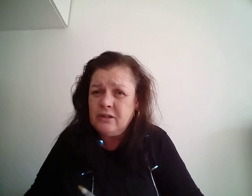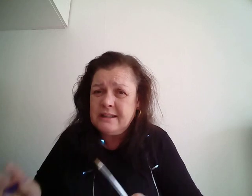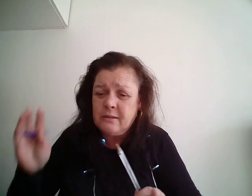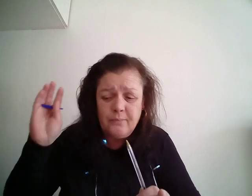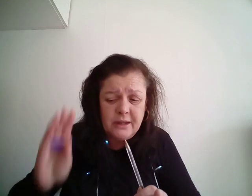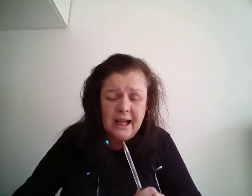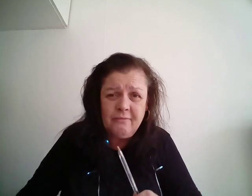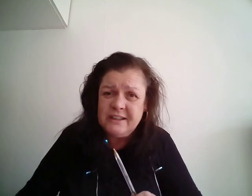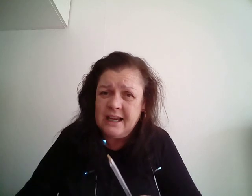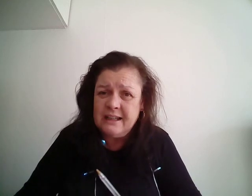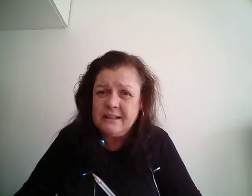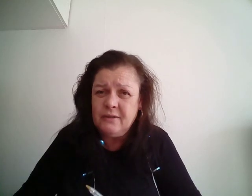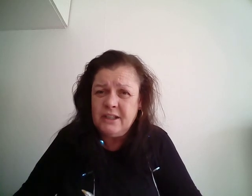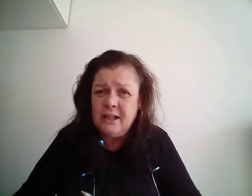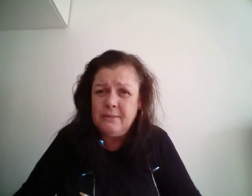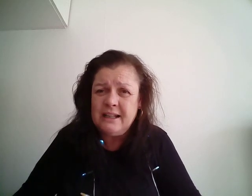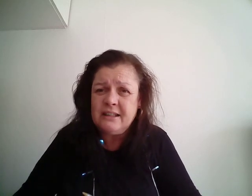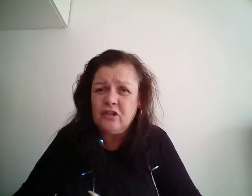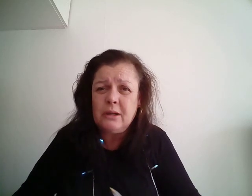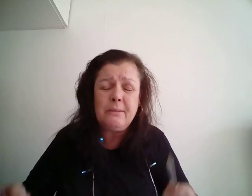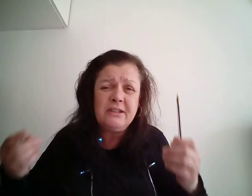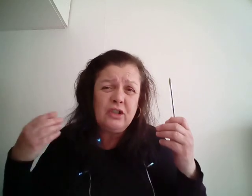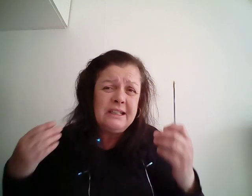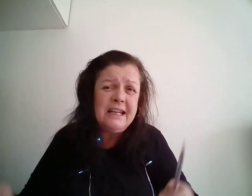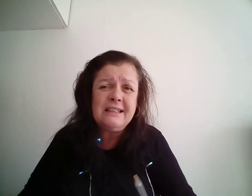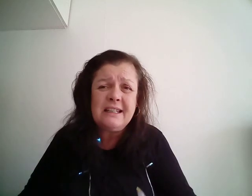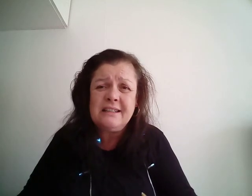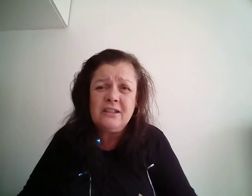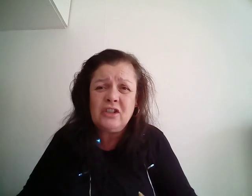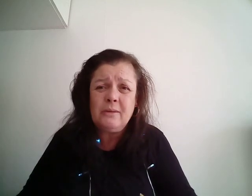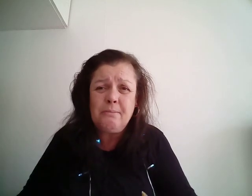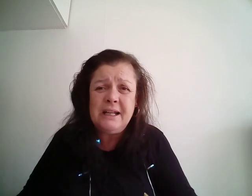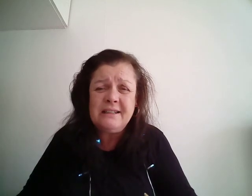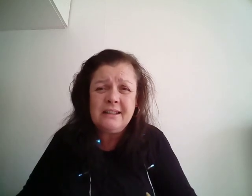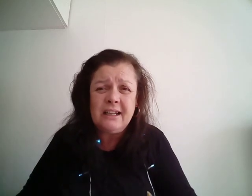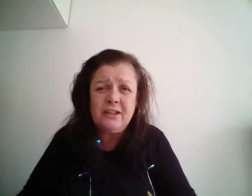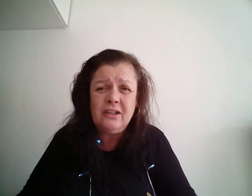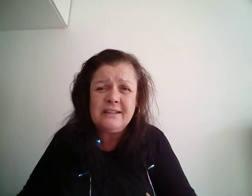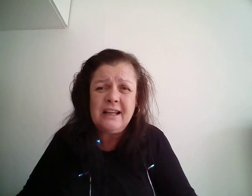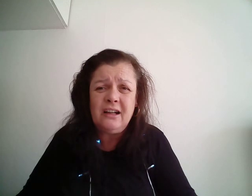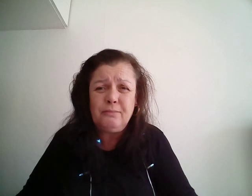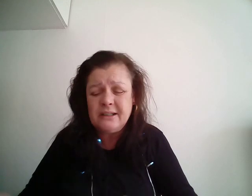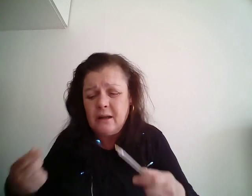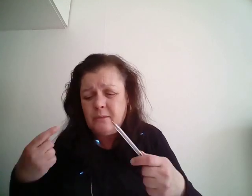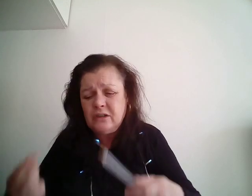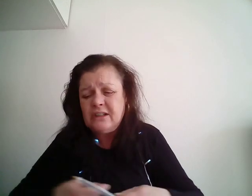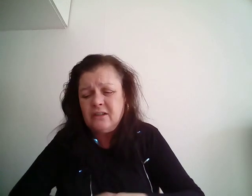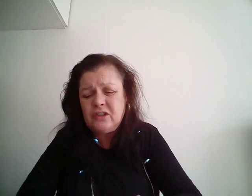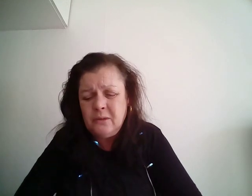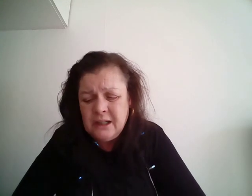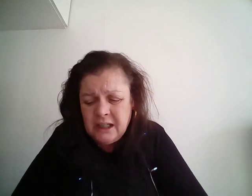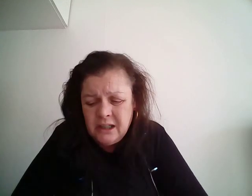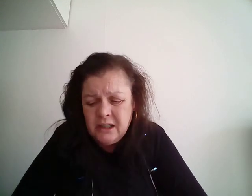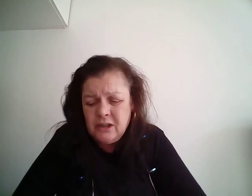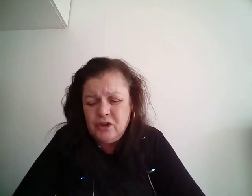just advertising the video, my delicious little babies. You need to listen to it, please, and thank you yourself, because I'm just not too